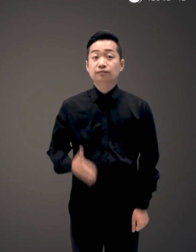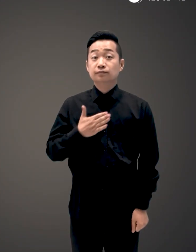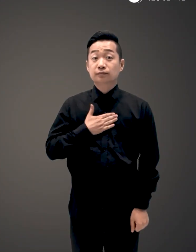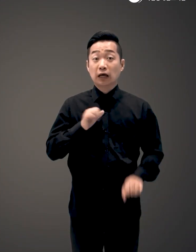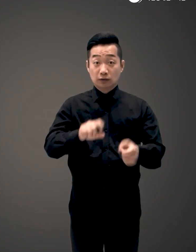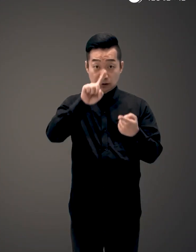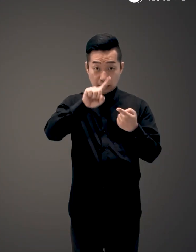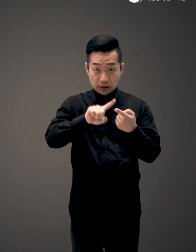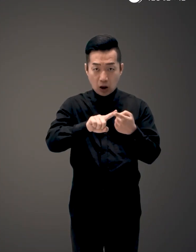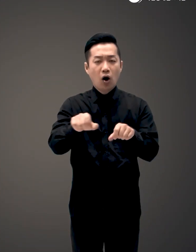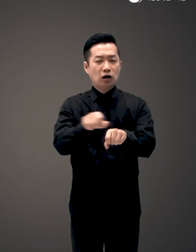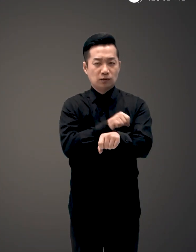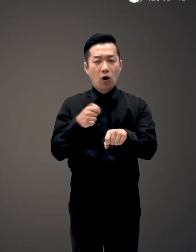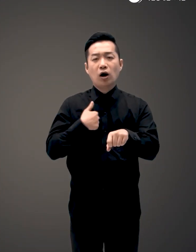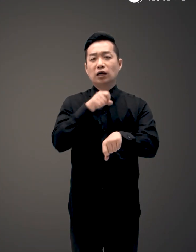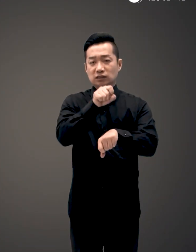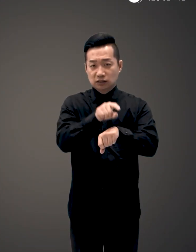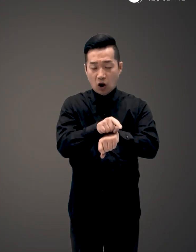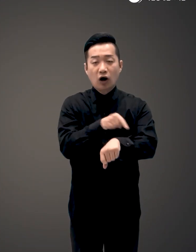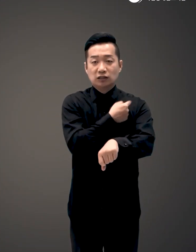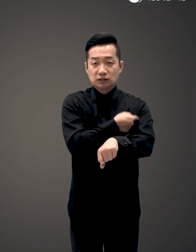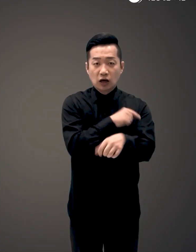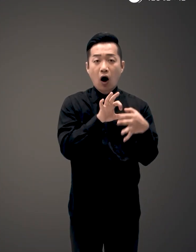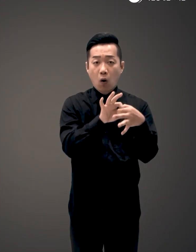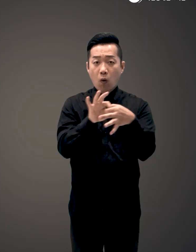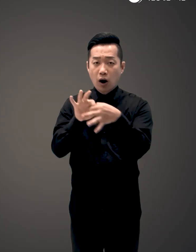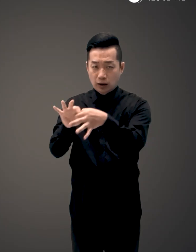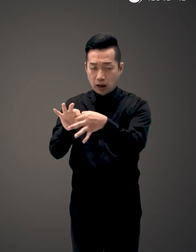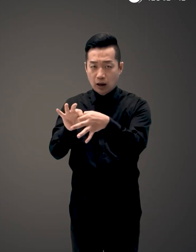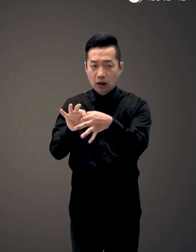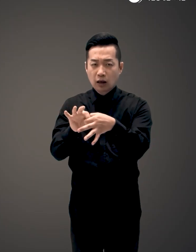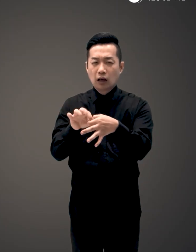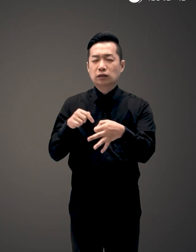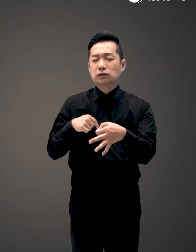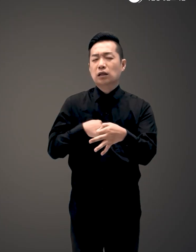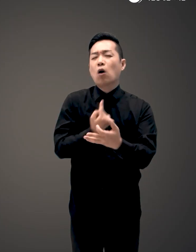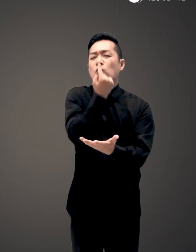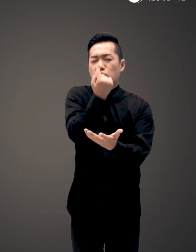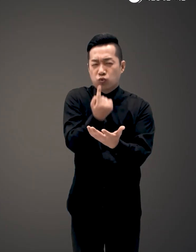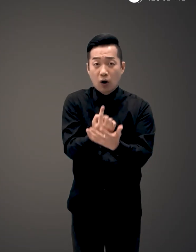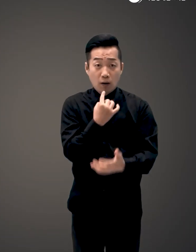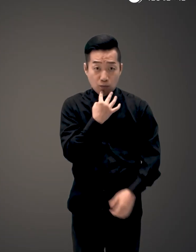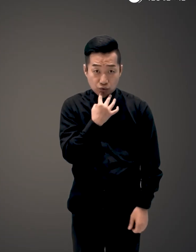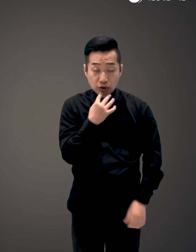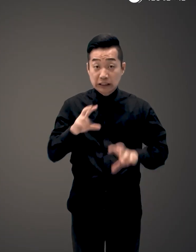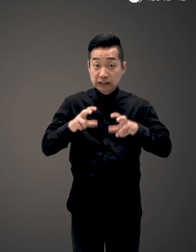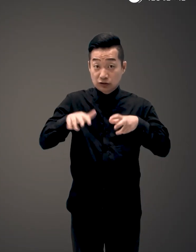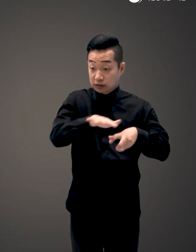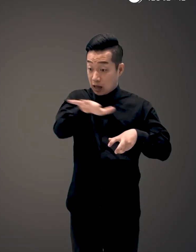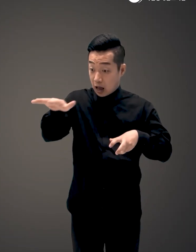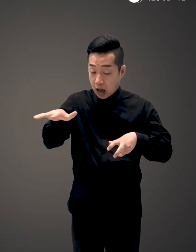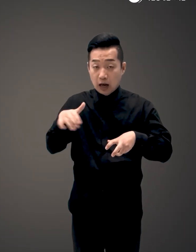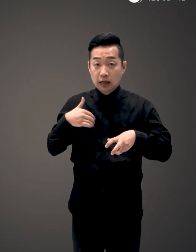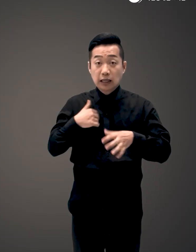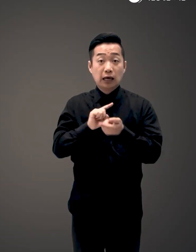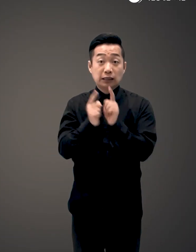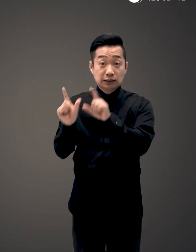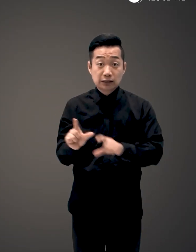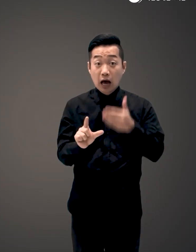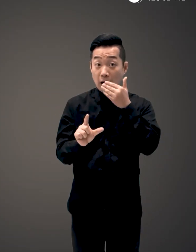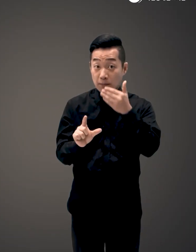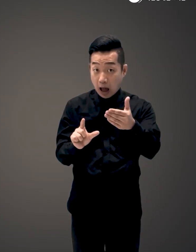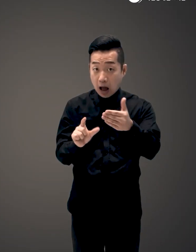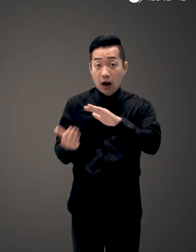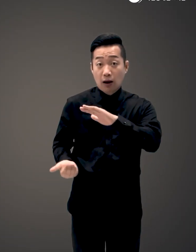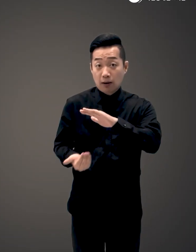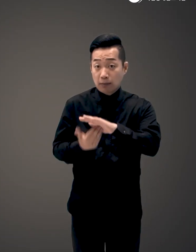we are unique in our being, our personality, our abilities, and our relationships. That there is no one else on the face of the earth who can live